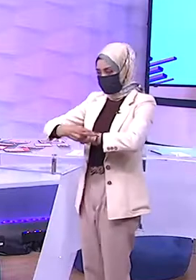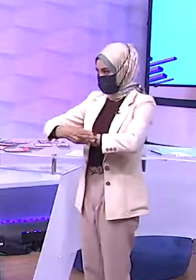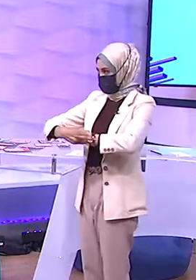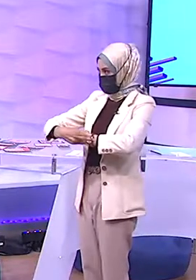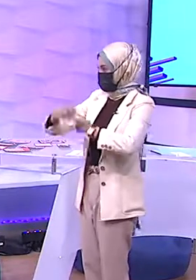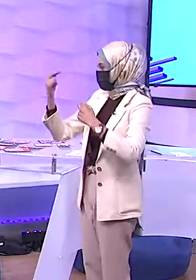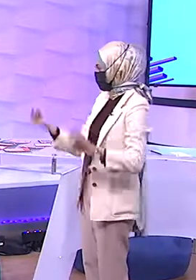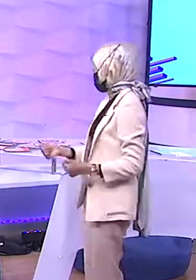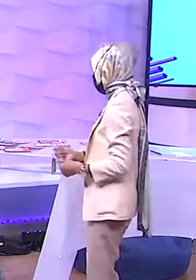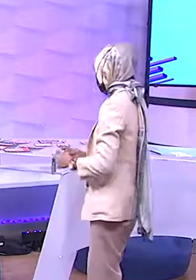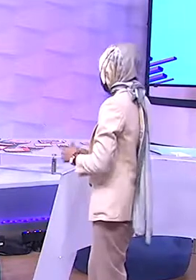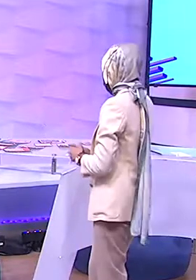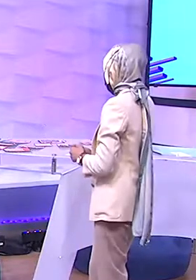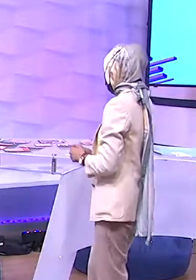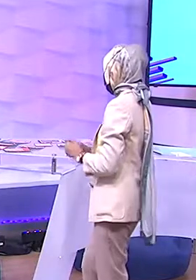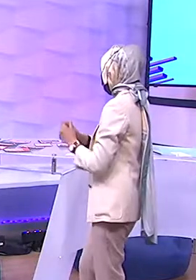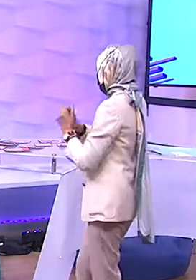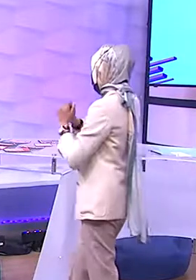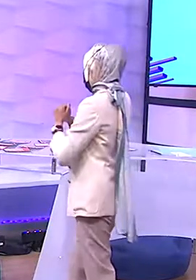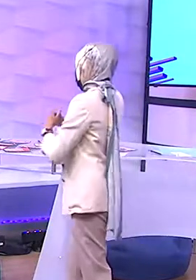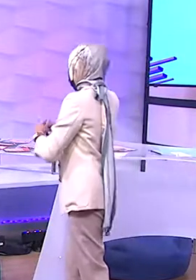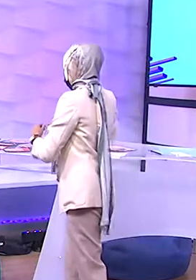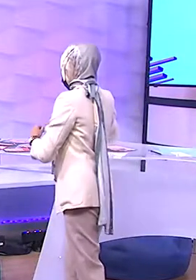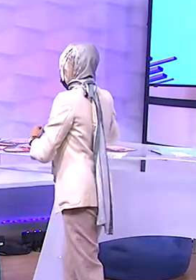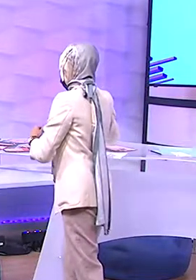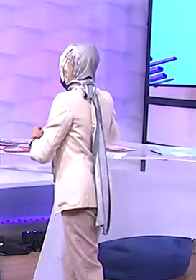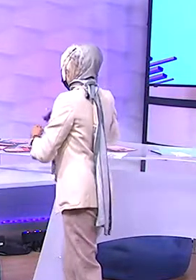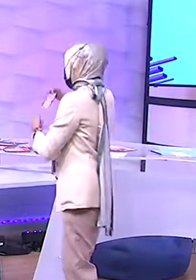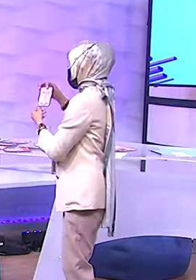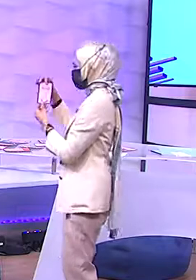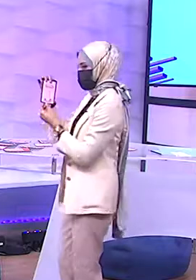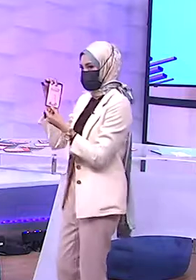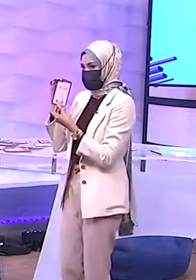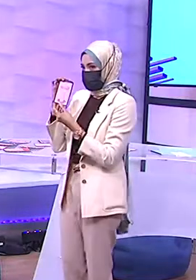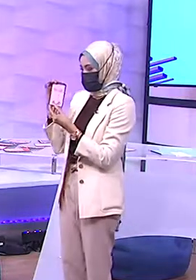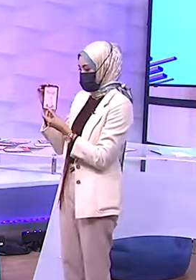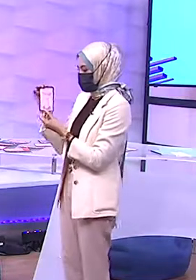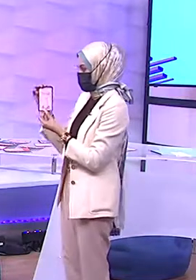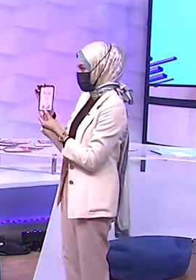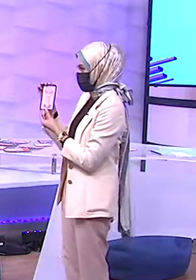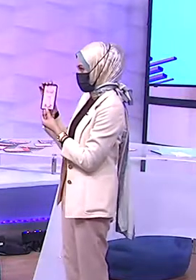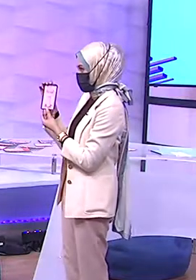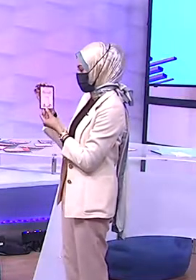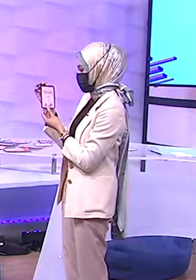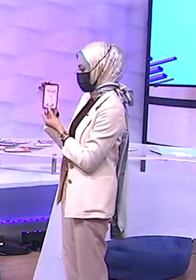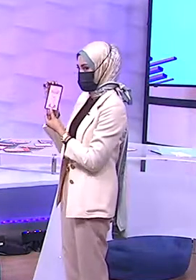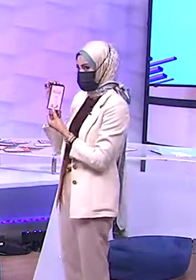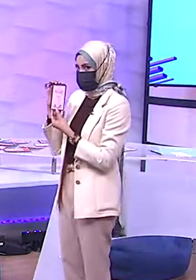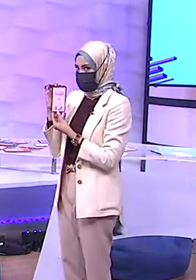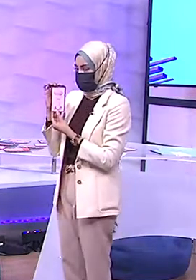bathroom. All right, the third picture. The third picture. This. All right, what is that? This is the sink.